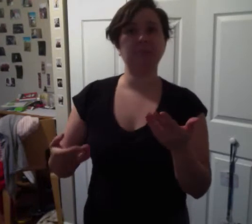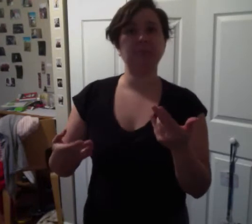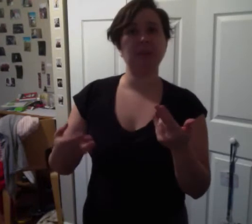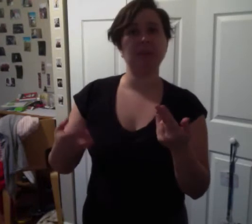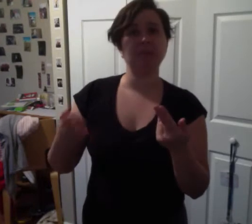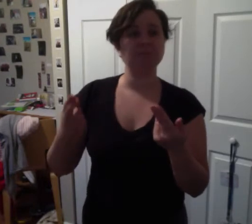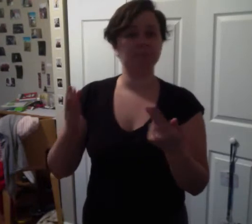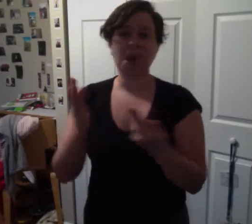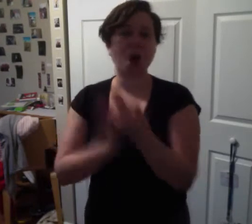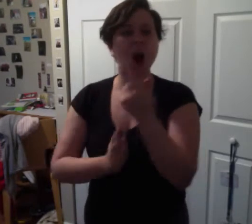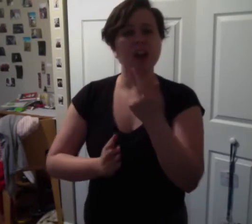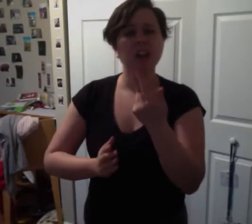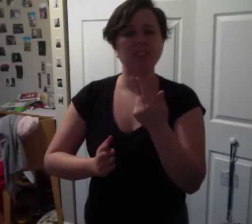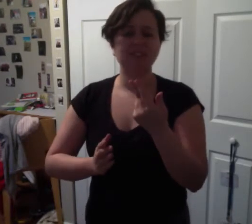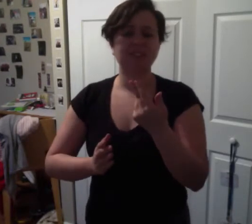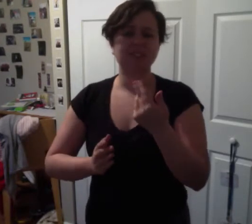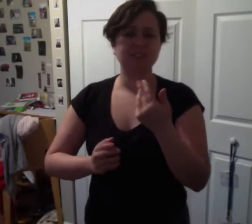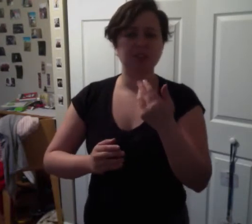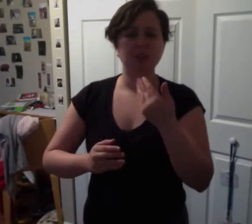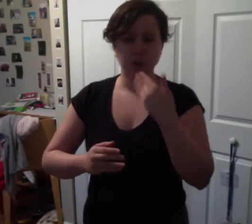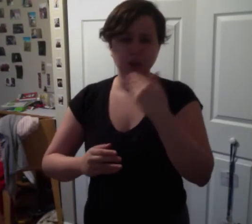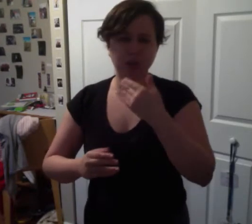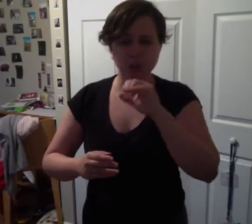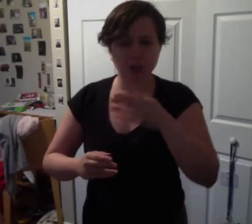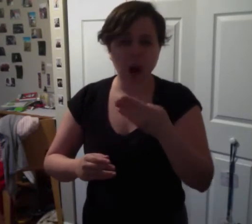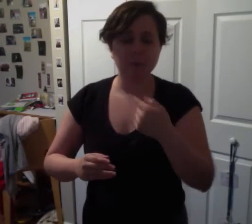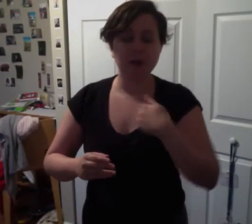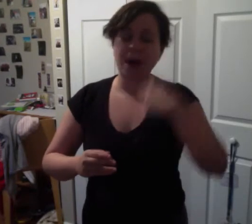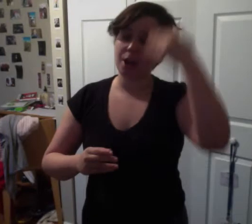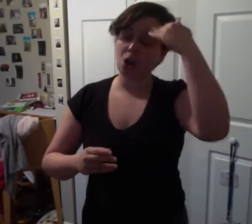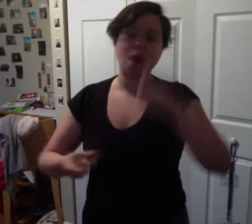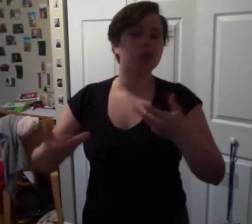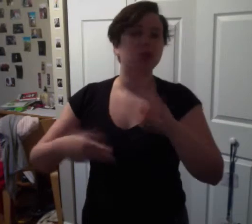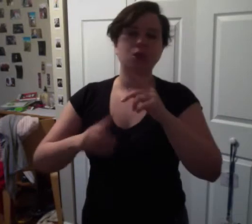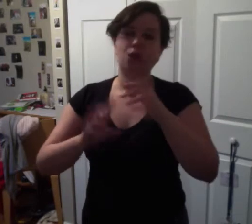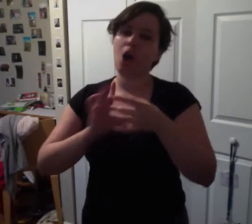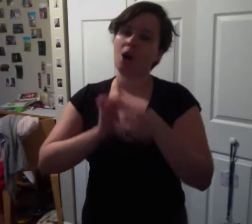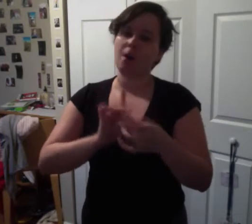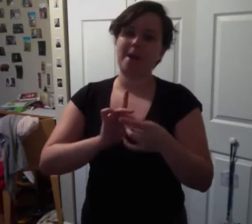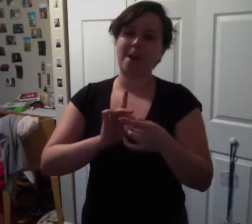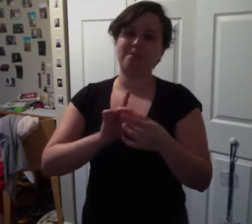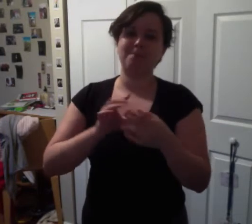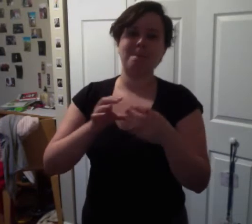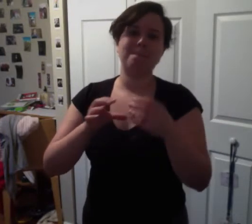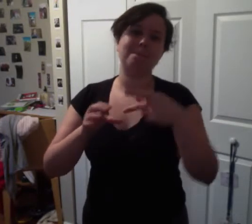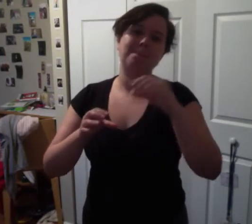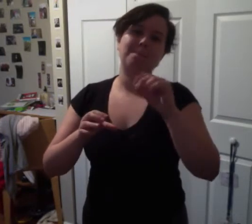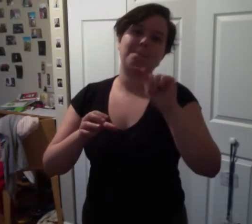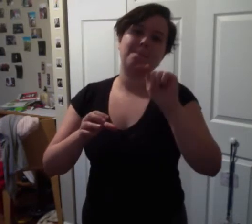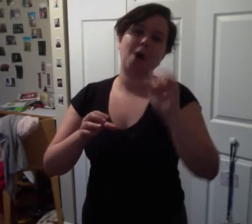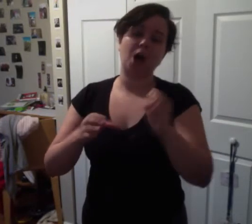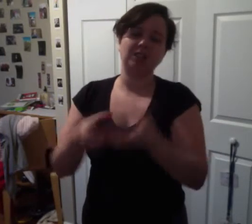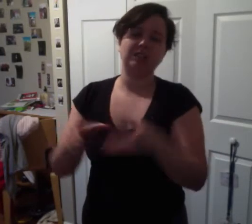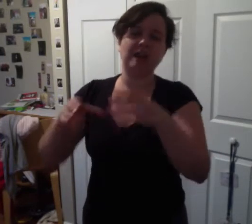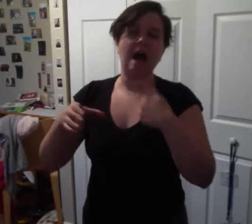I know a lot about pots. I spent about 15 years making them. One of the things that really excites me in